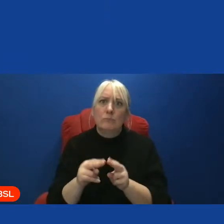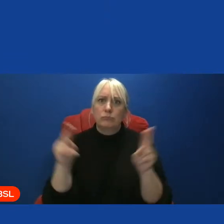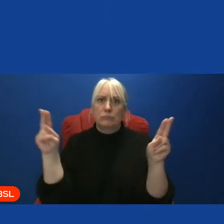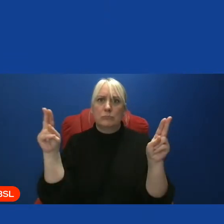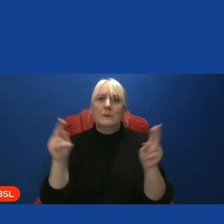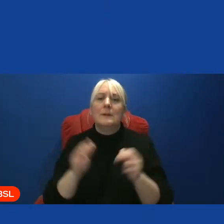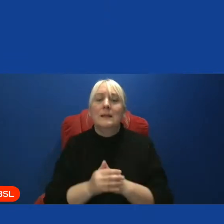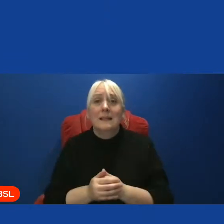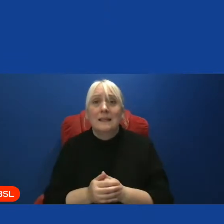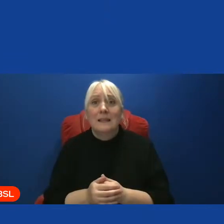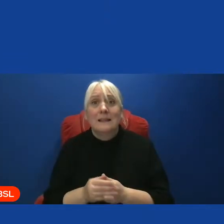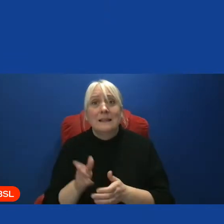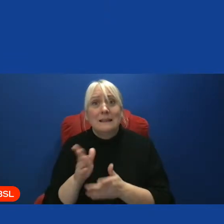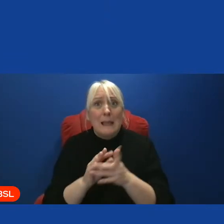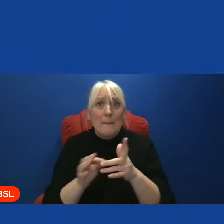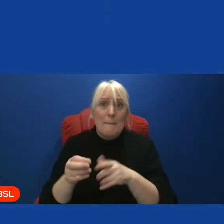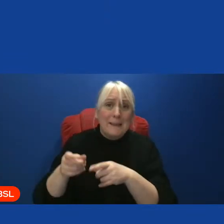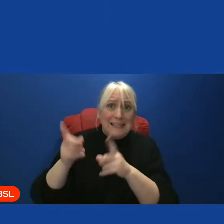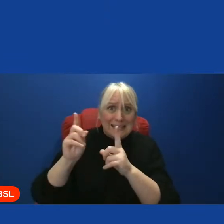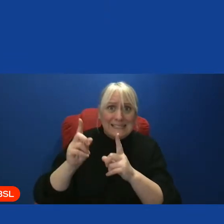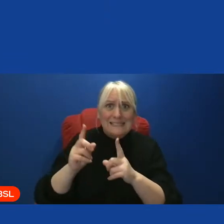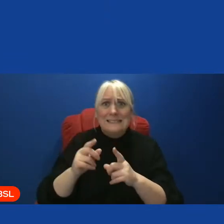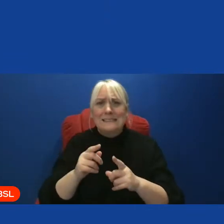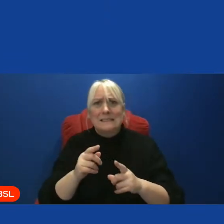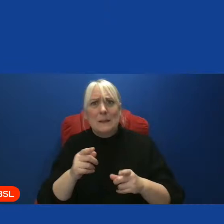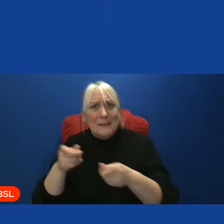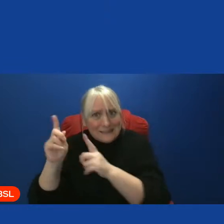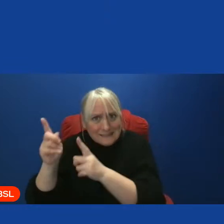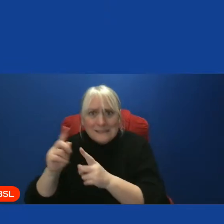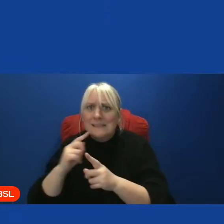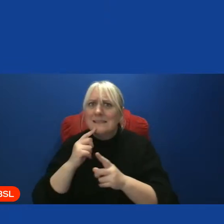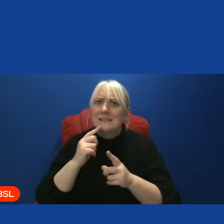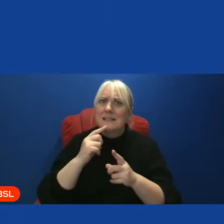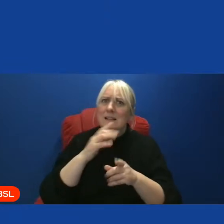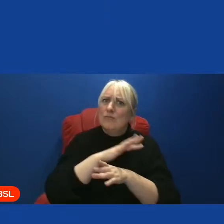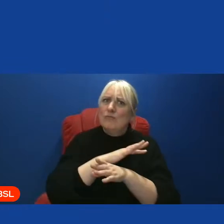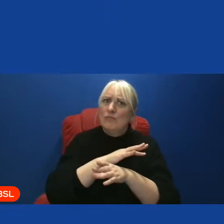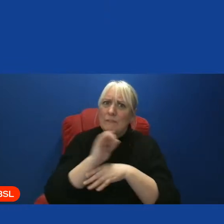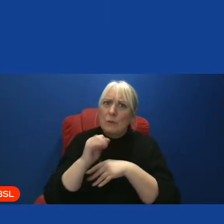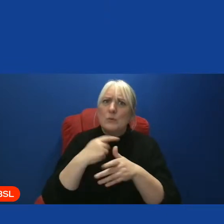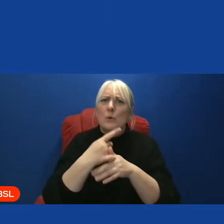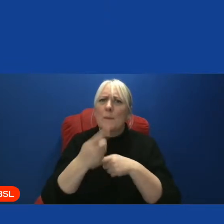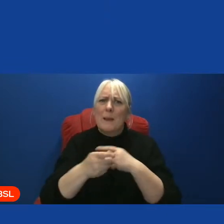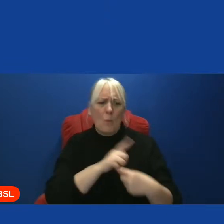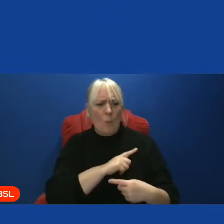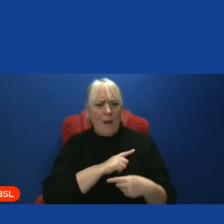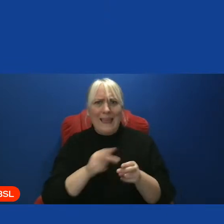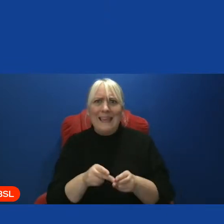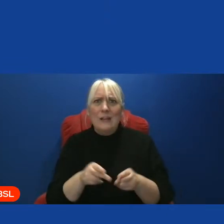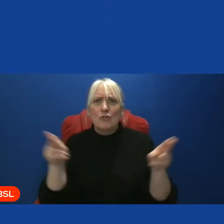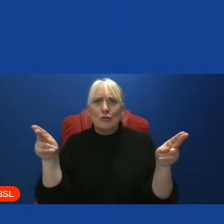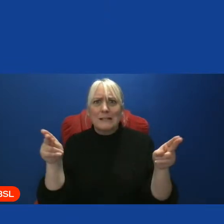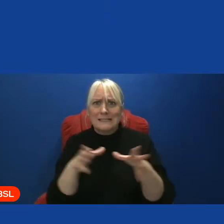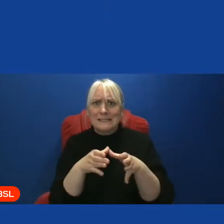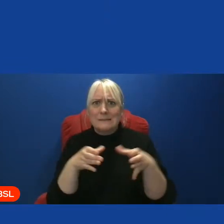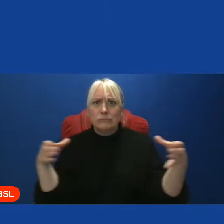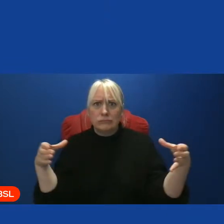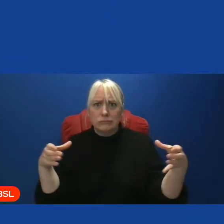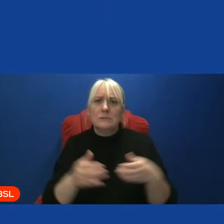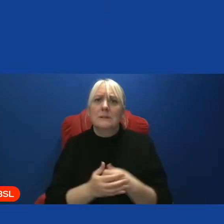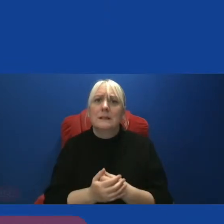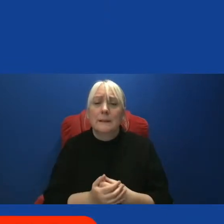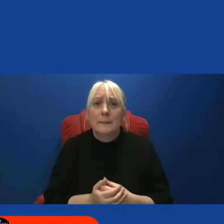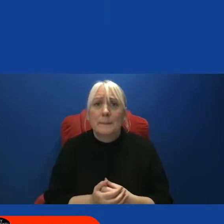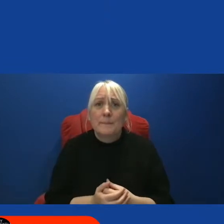media seem unwilling to do so. So the increase in poverty caused by